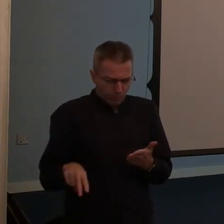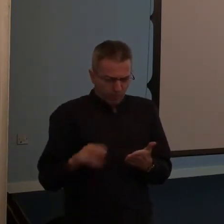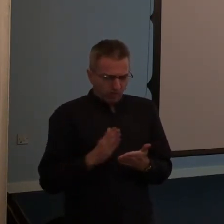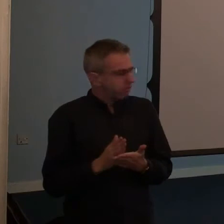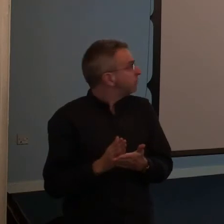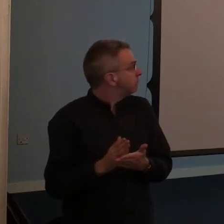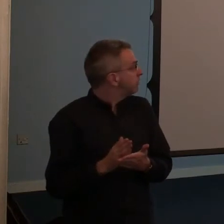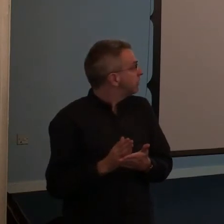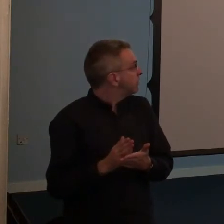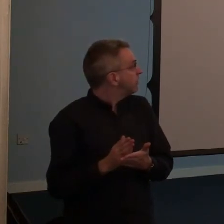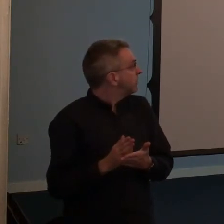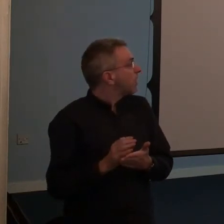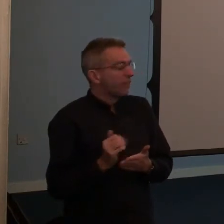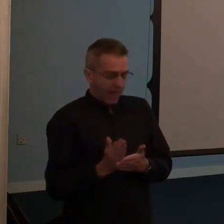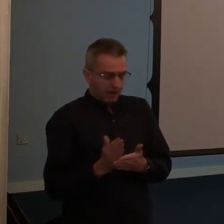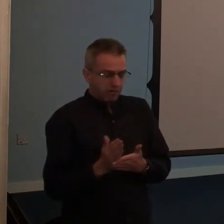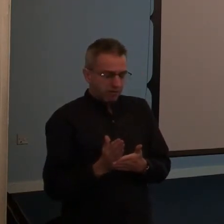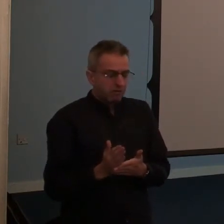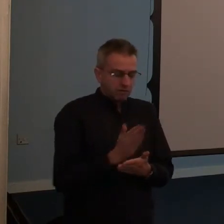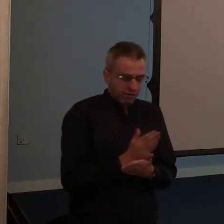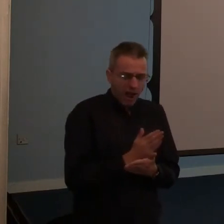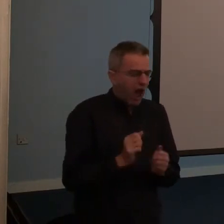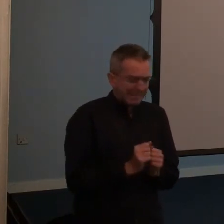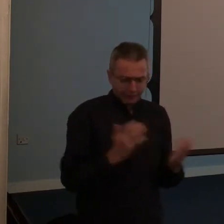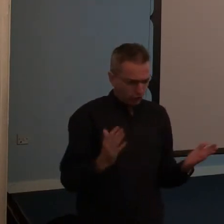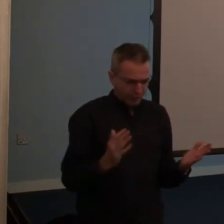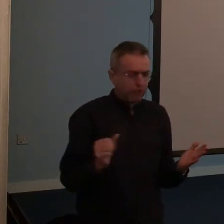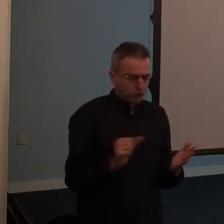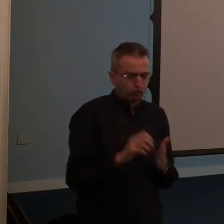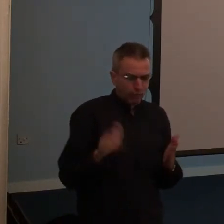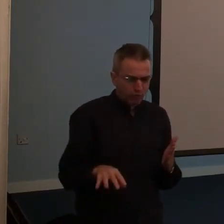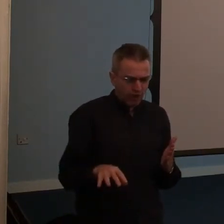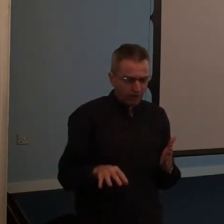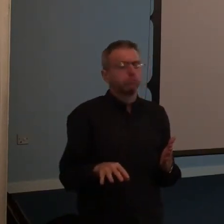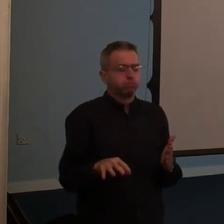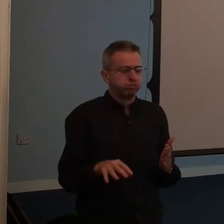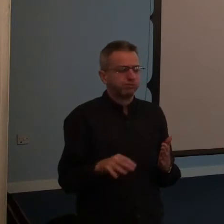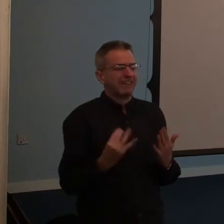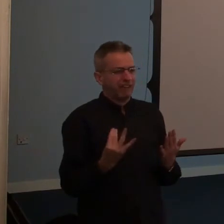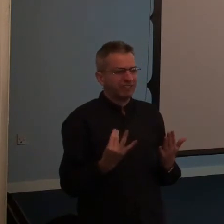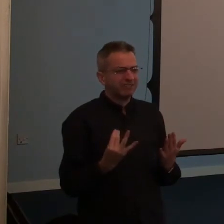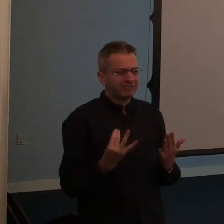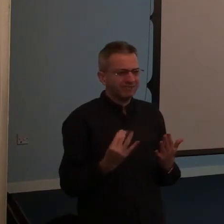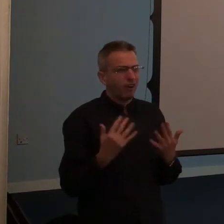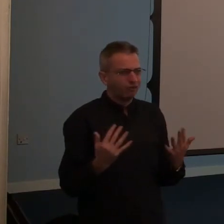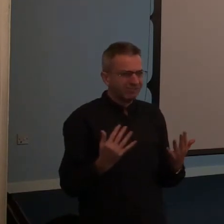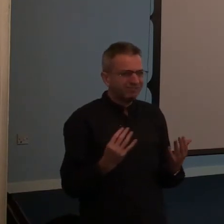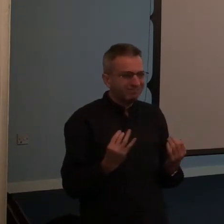said they were not sure whether deaf genes should be removed. And then they moved it to disagree, that